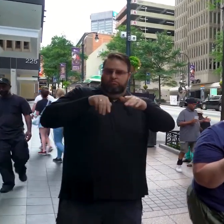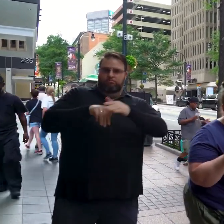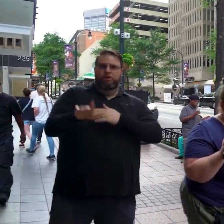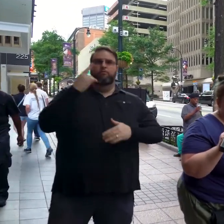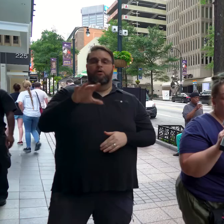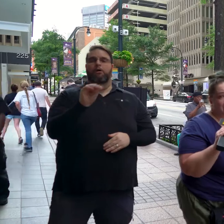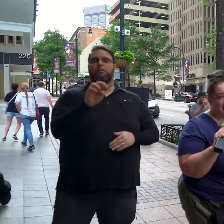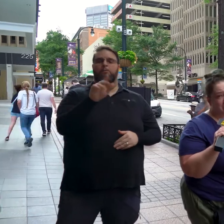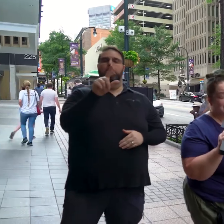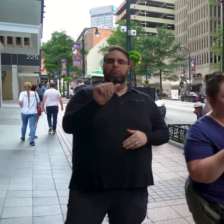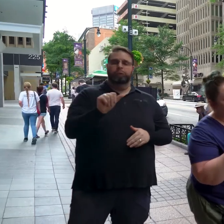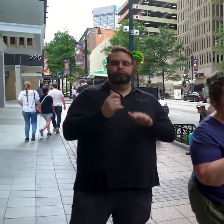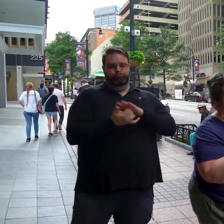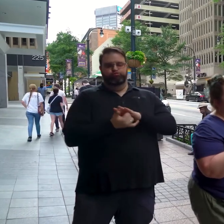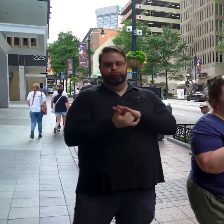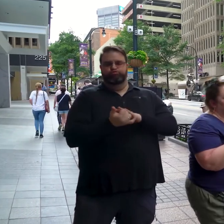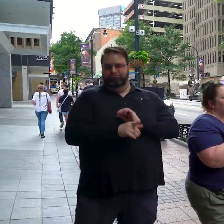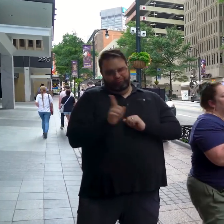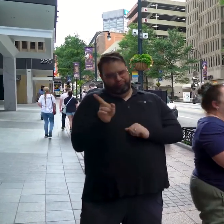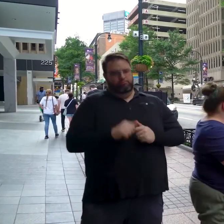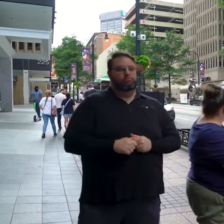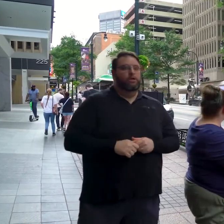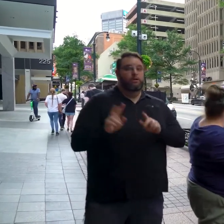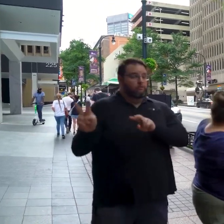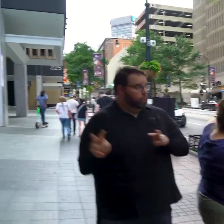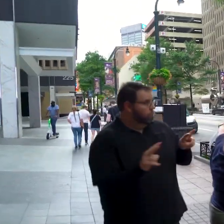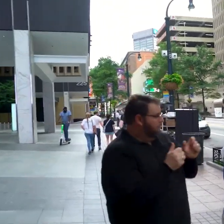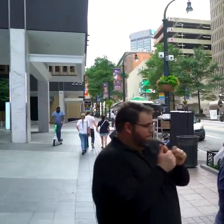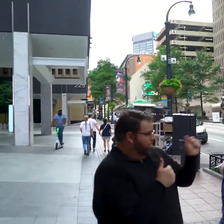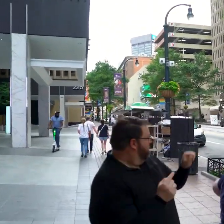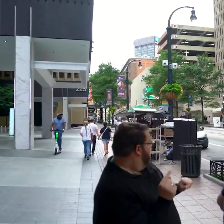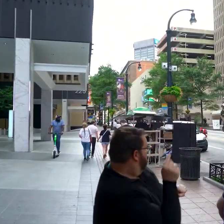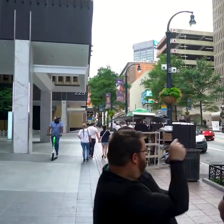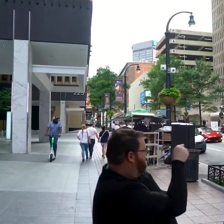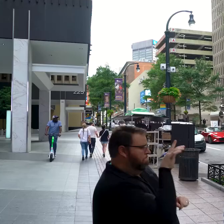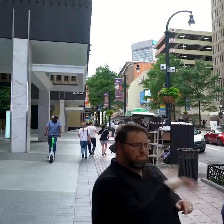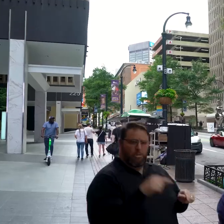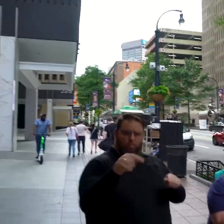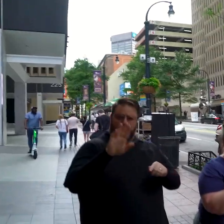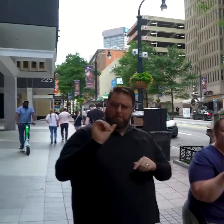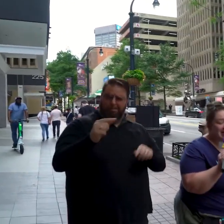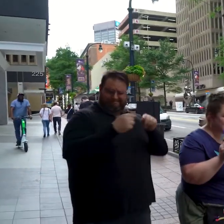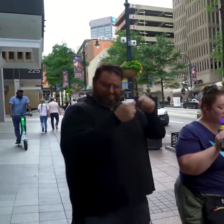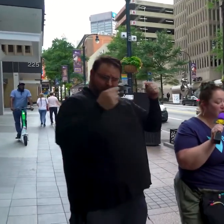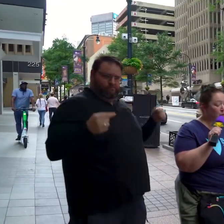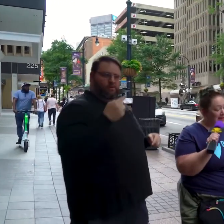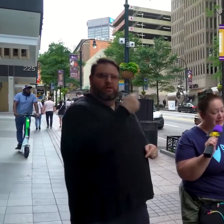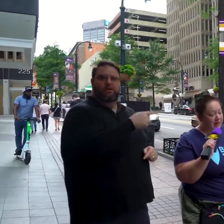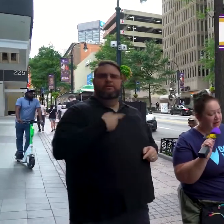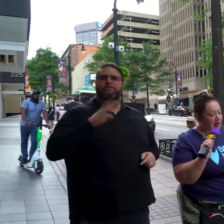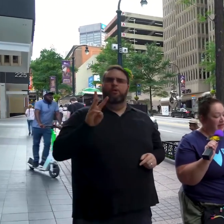to the MARTA station here at Peachtree Center. Now, if you look past me about a block and a half that way, that is